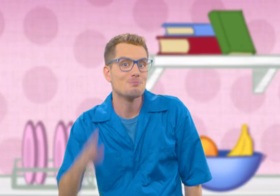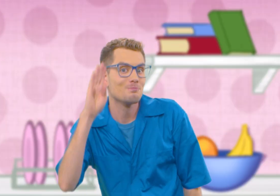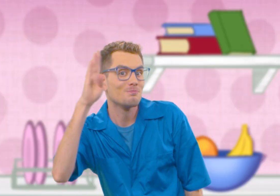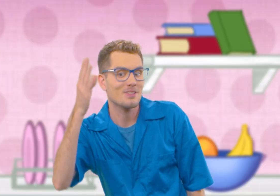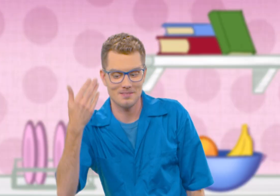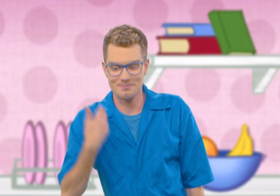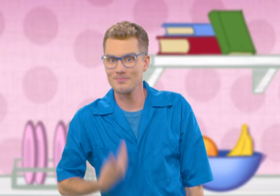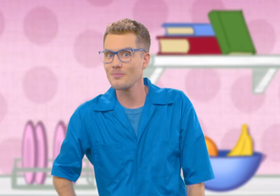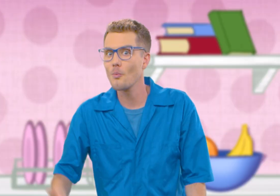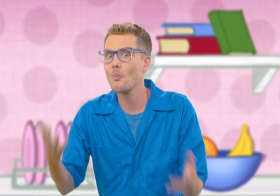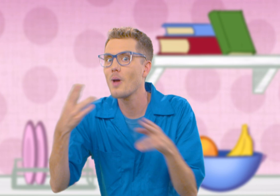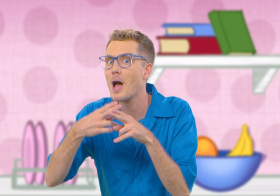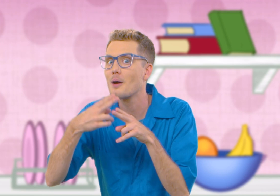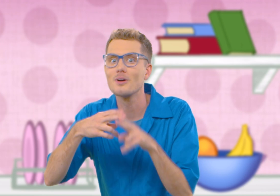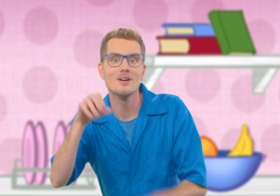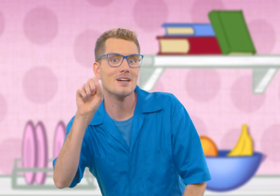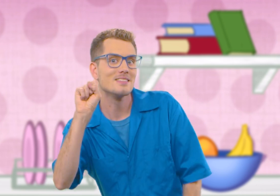Hi, I'm Scout.